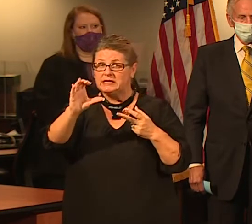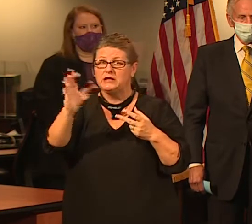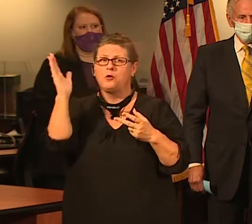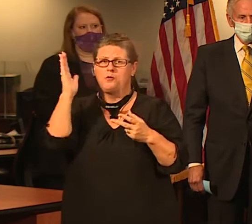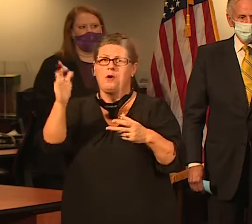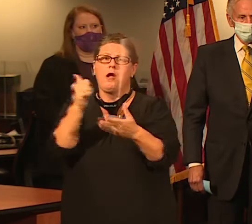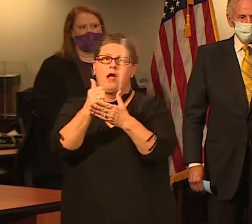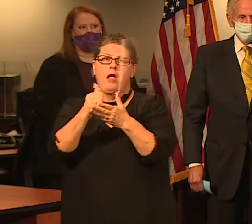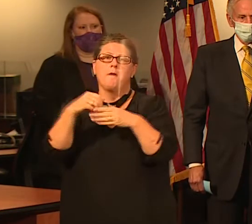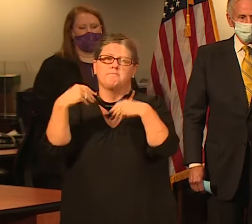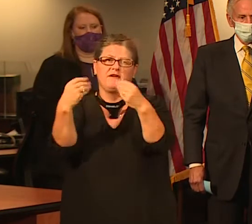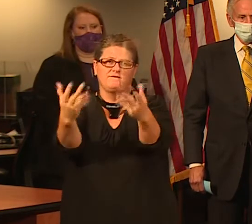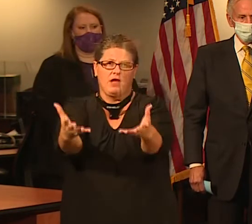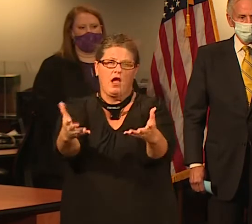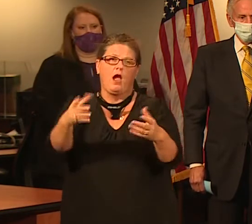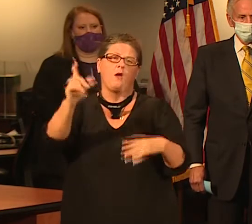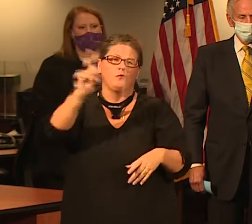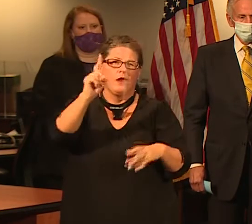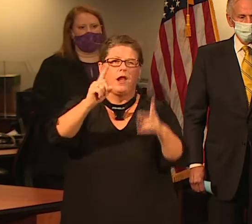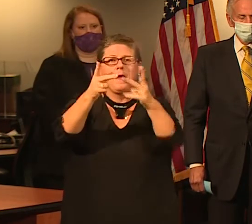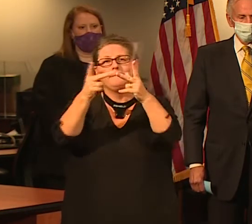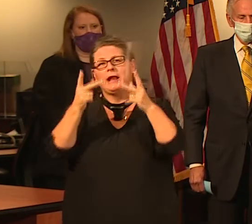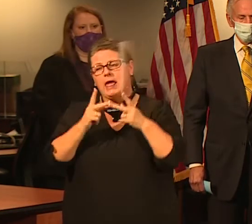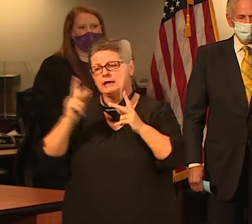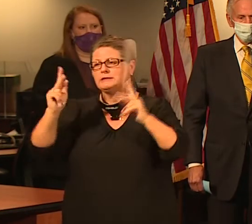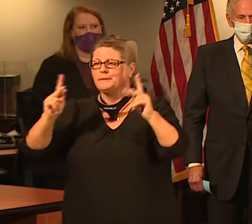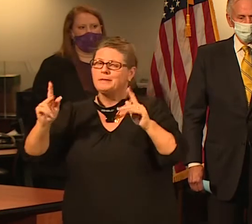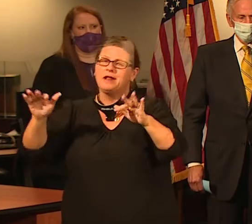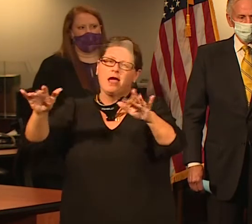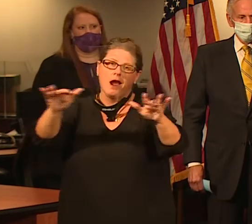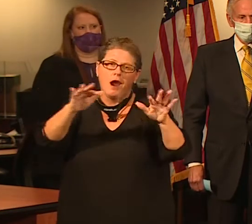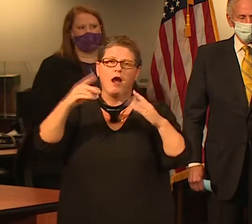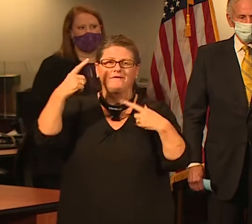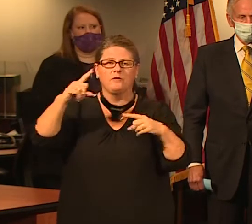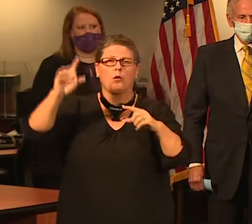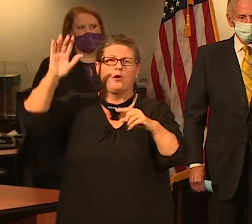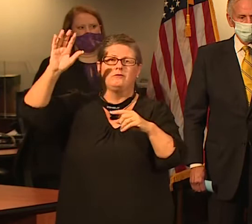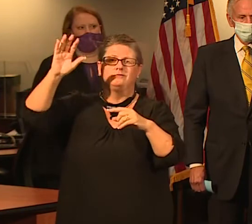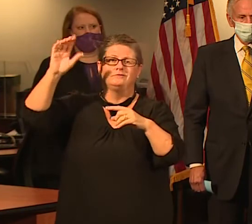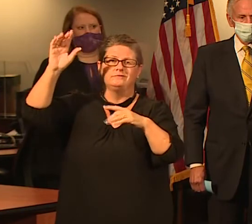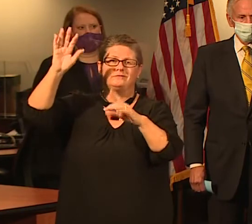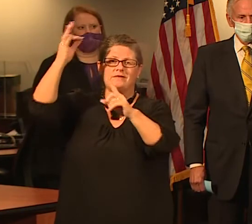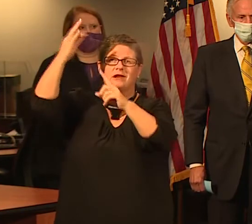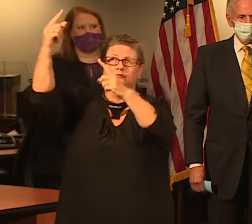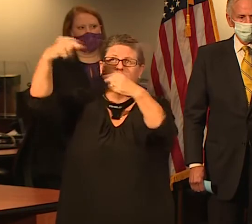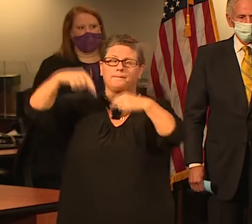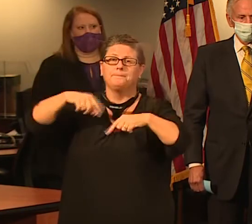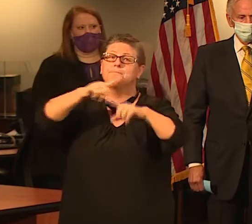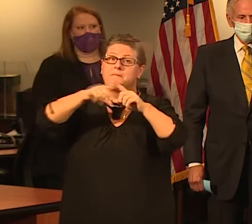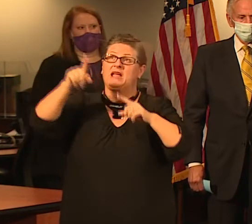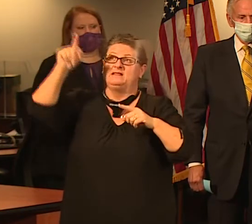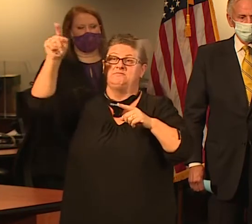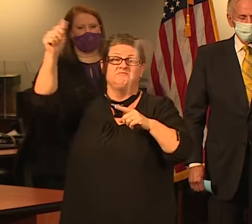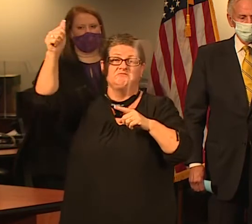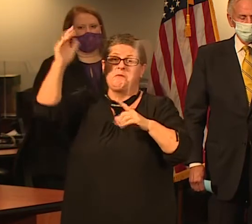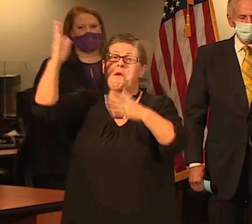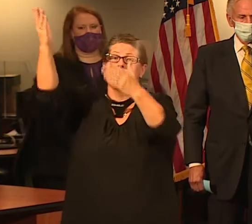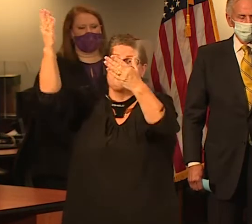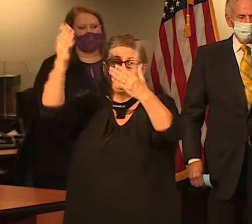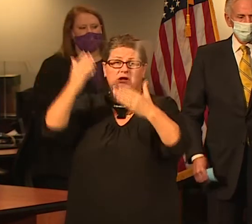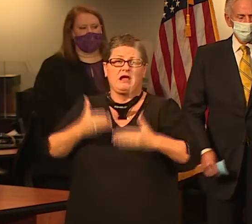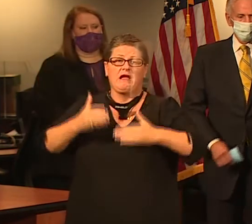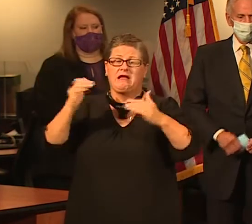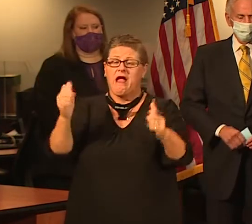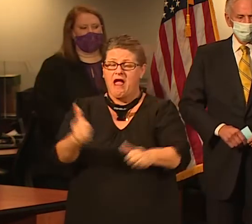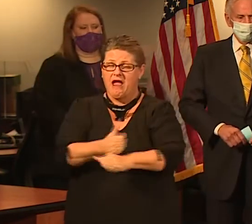resources, the logistical resources for those teams. But they do bring in all the testing supplies. They do all